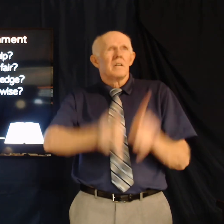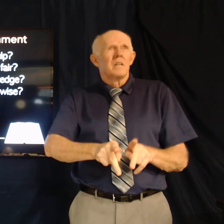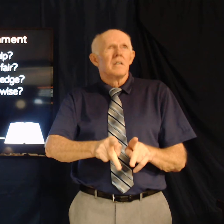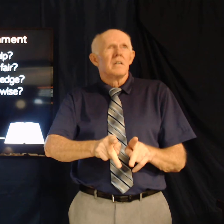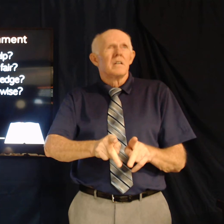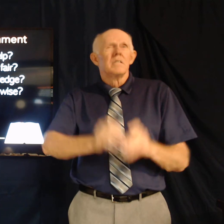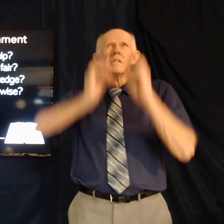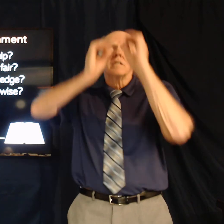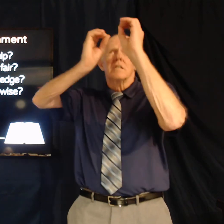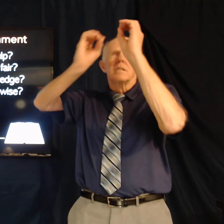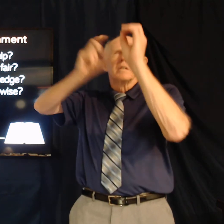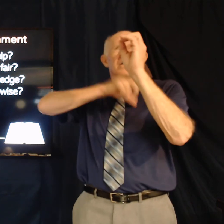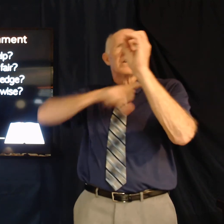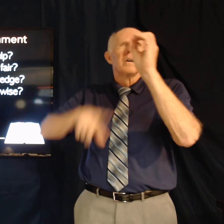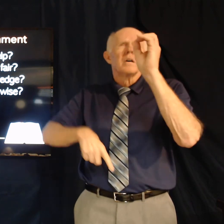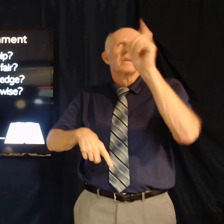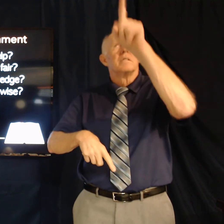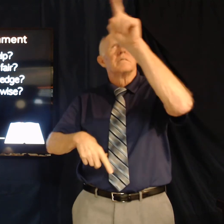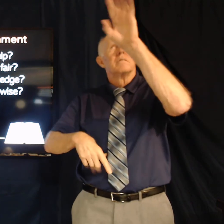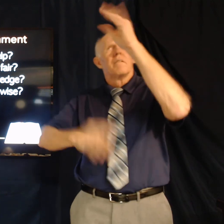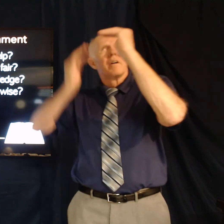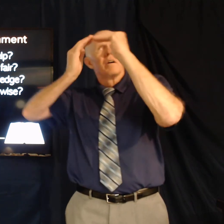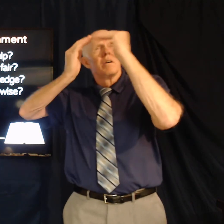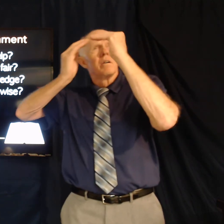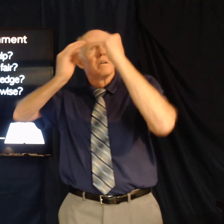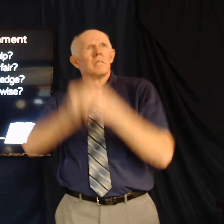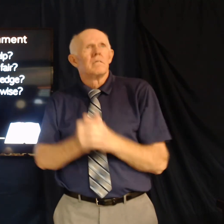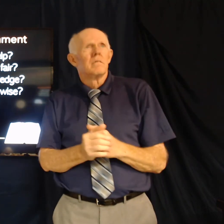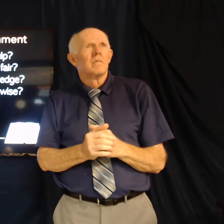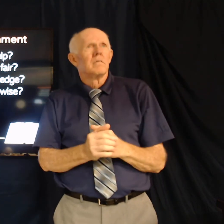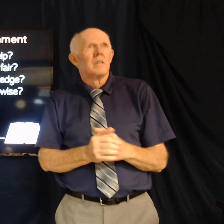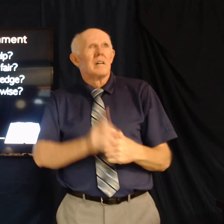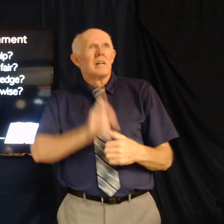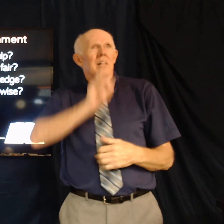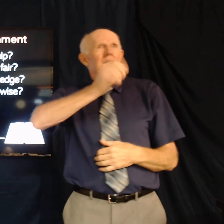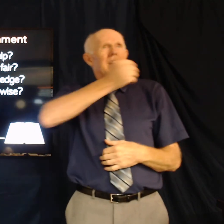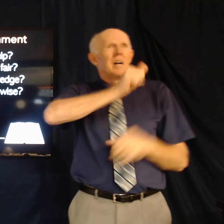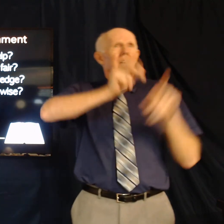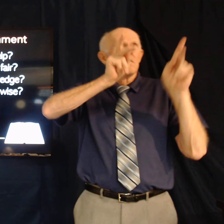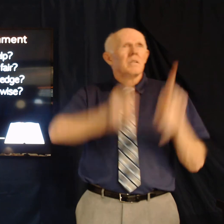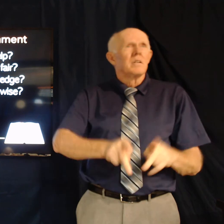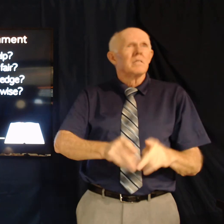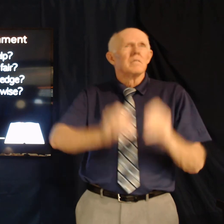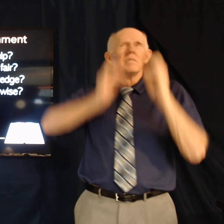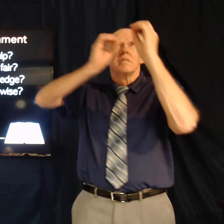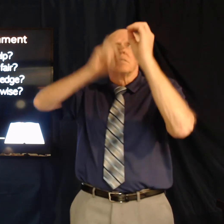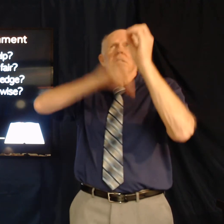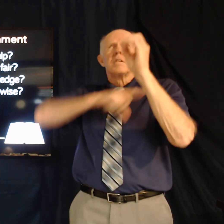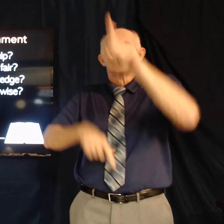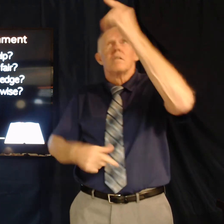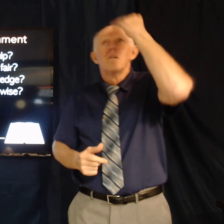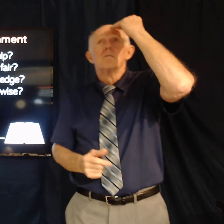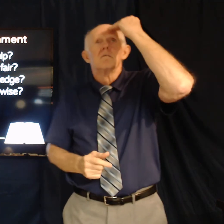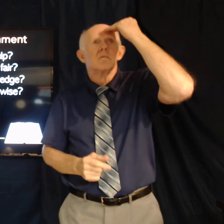Did the person teach the Lord to be fair? Did any person teach the Lord